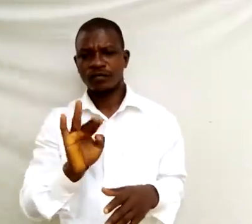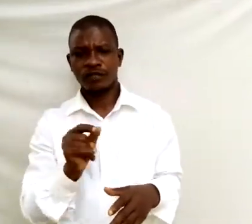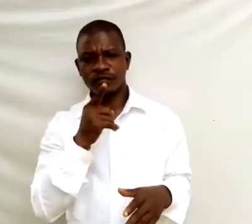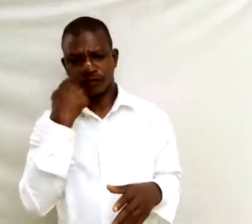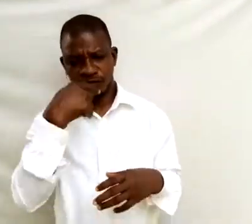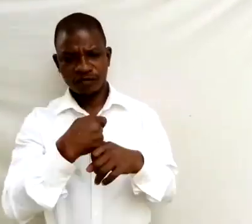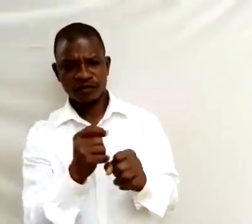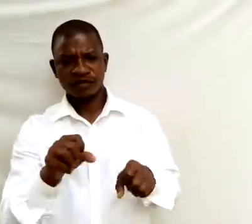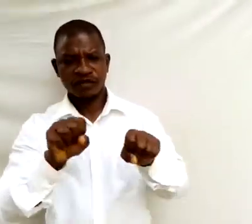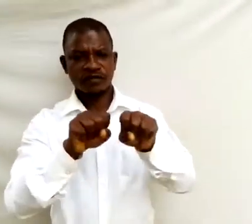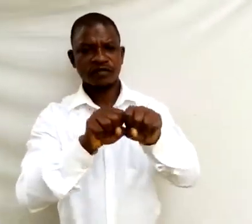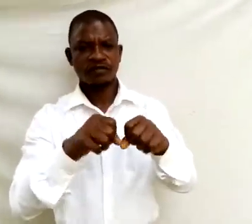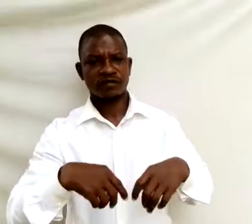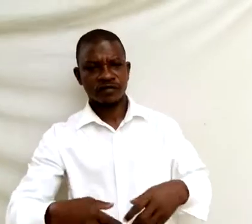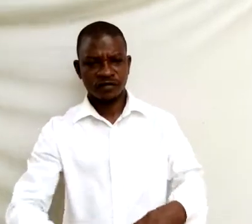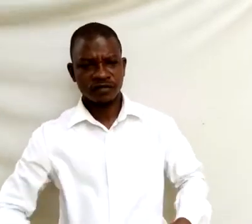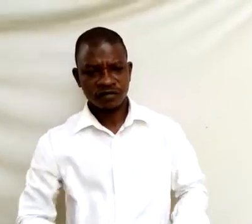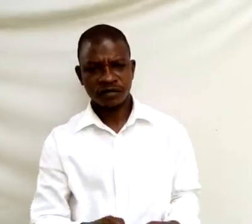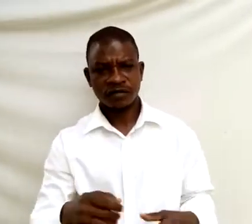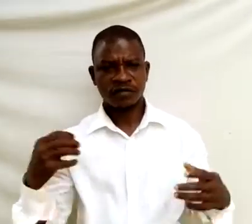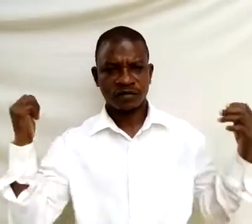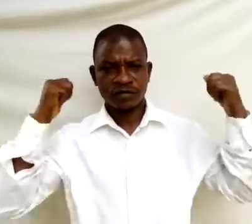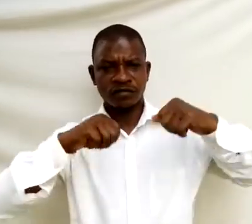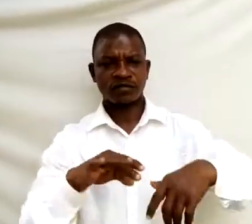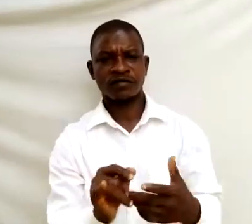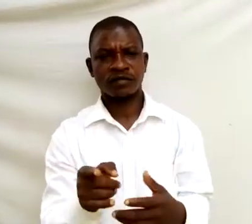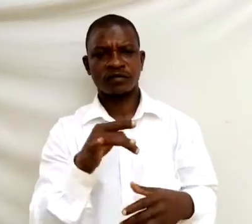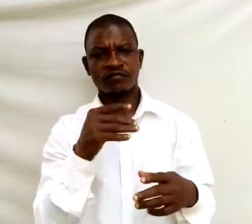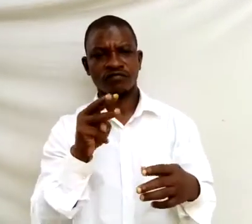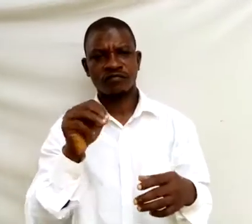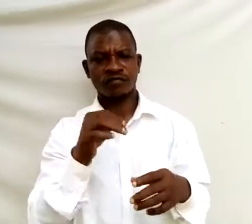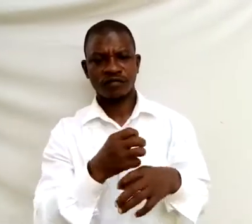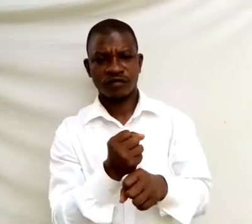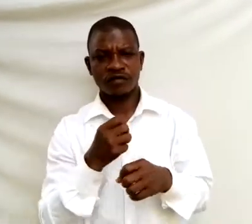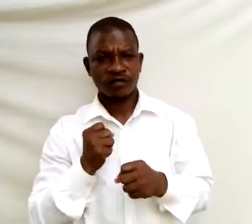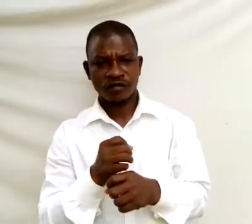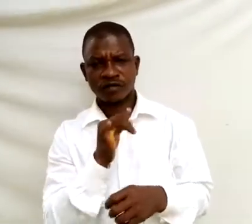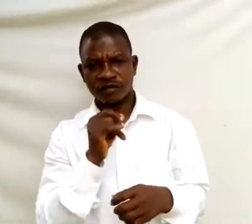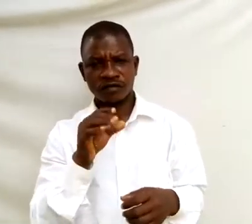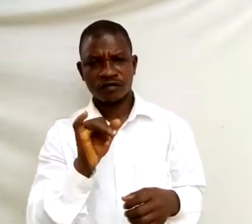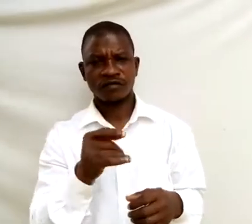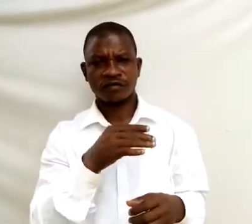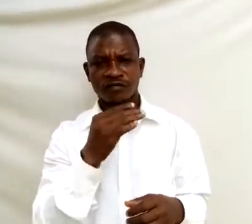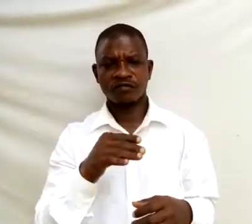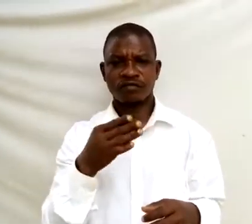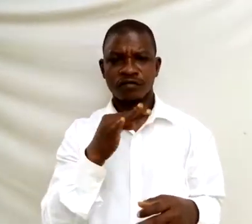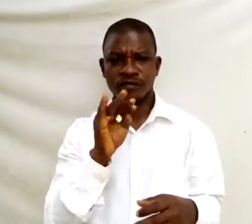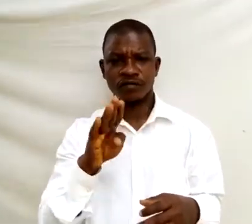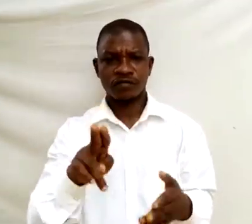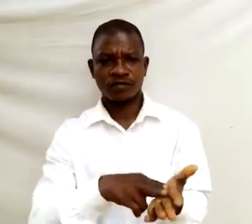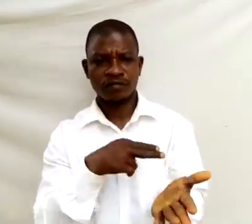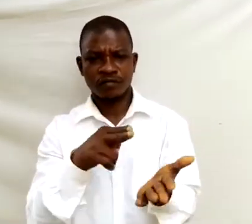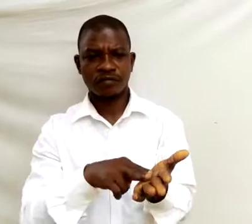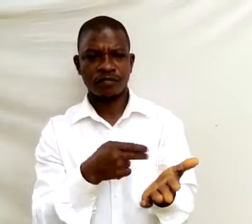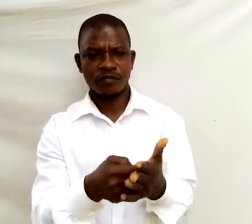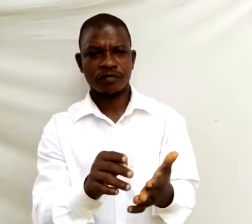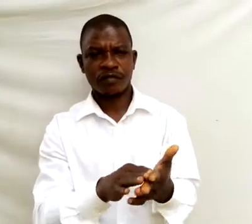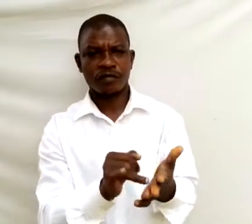shoes, belts and raincoats, milk for making cheese, butter and yogurt, land for